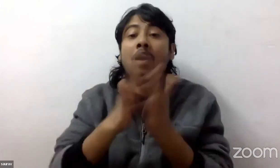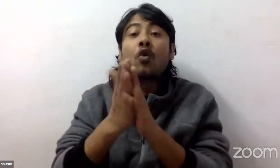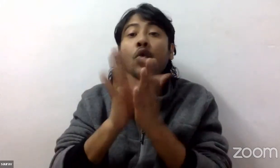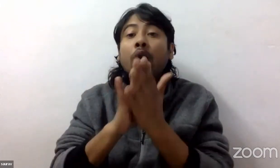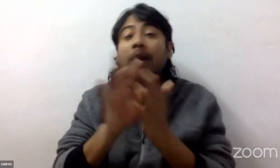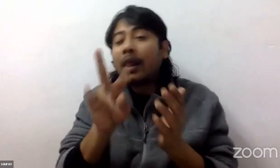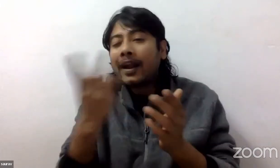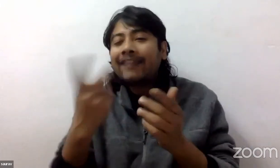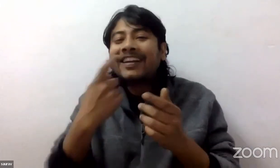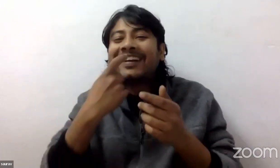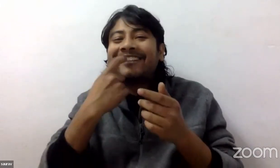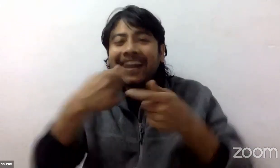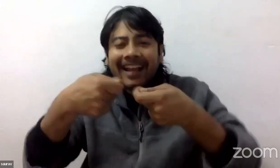no corn,